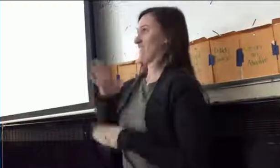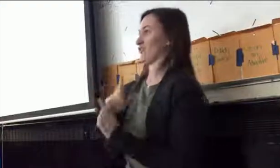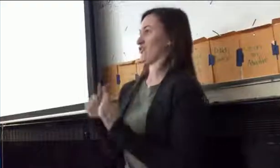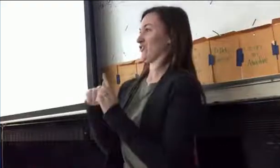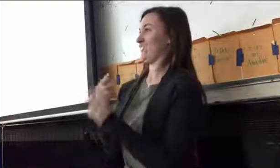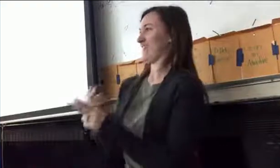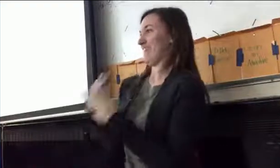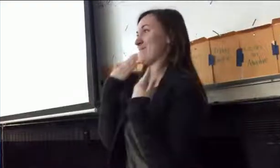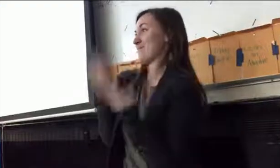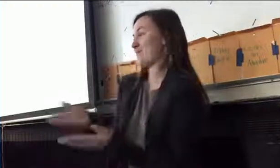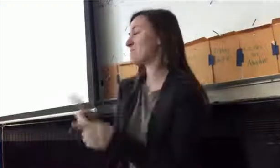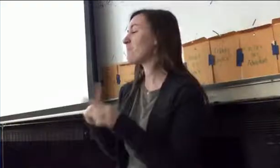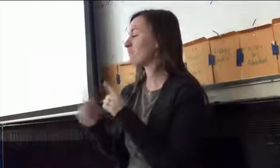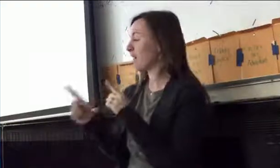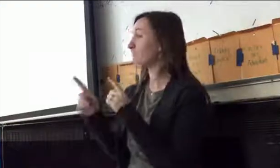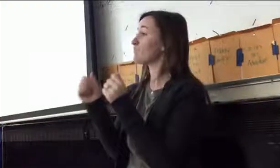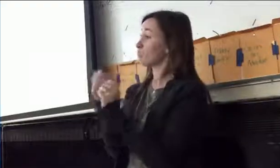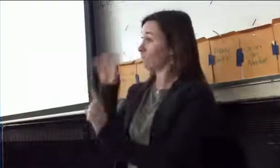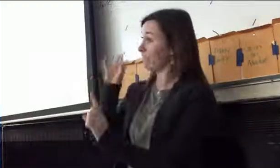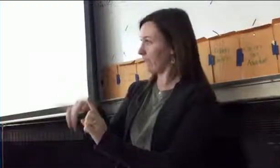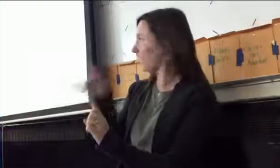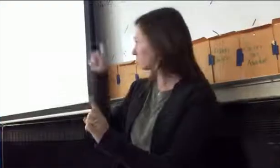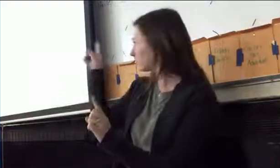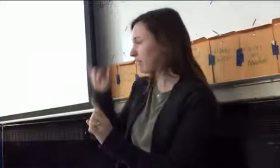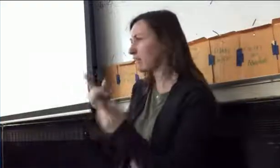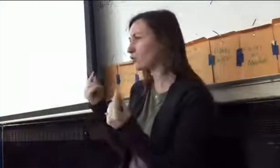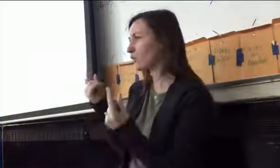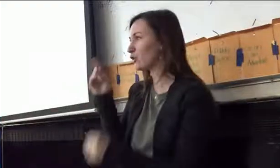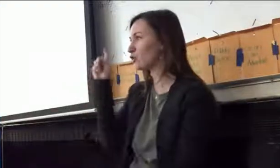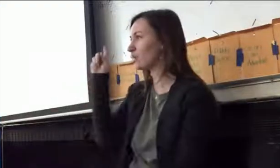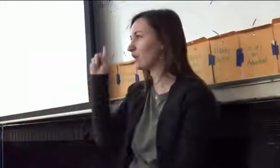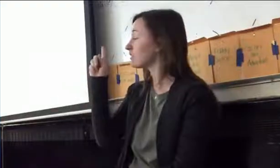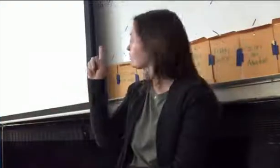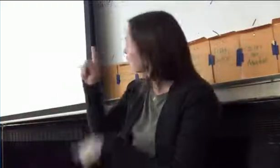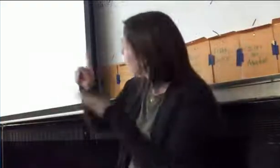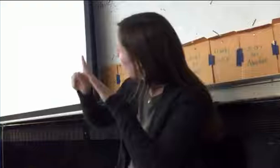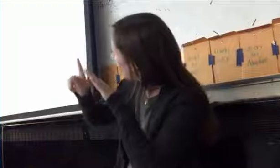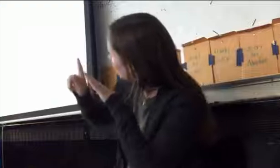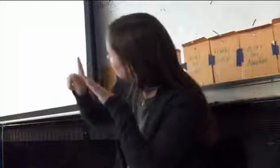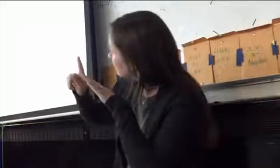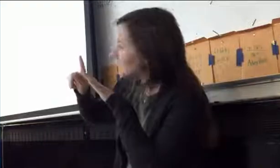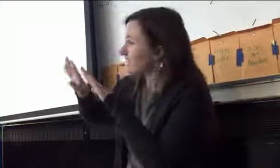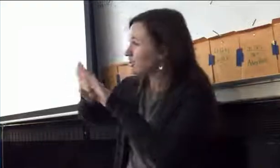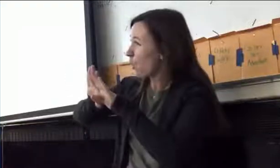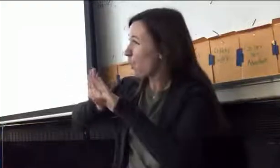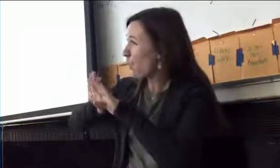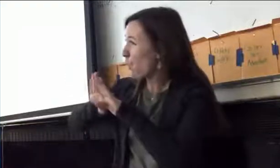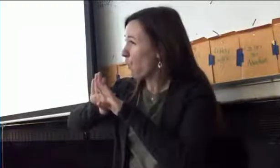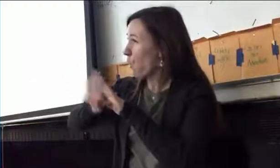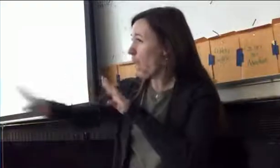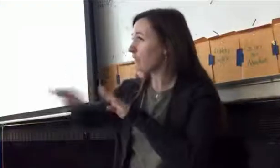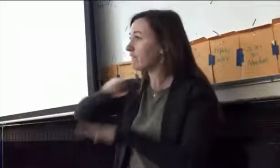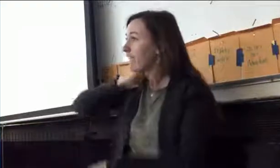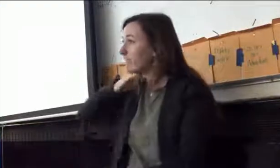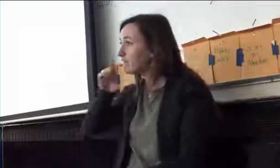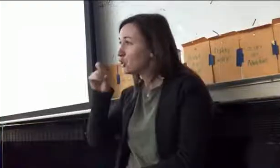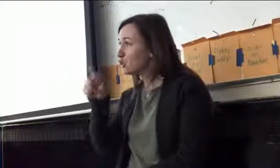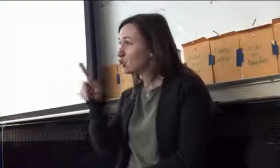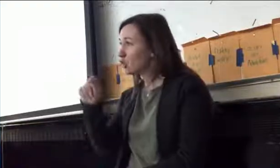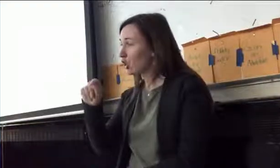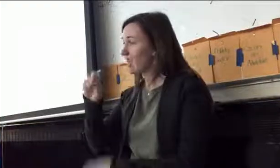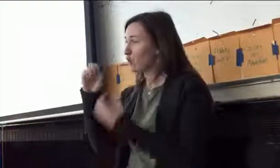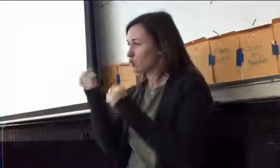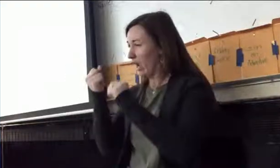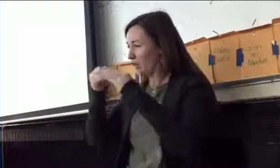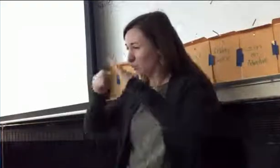So with this, though, that's what they're doing in this picture. So this is the wall of dirt, and they are drilling into this wall of dirt. Okay? So now what I want